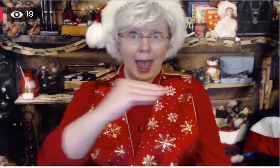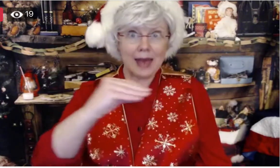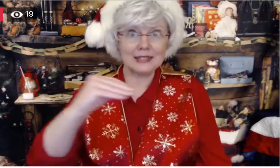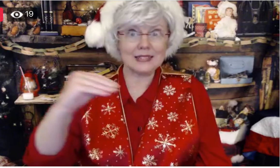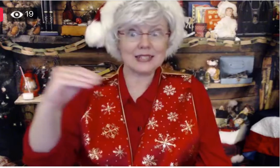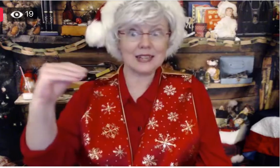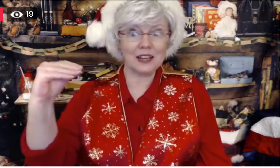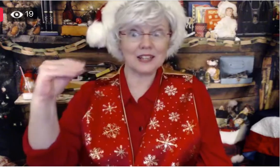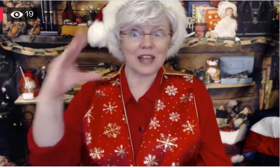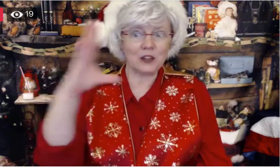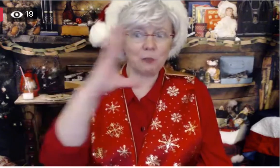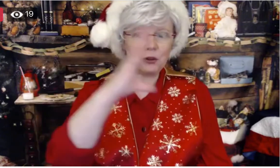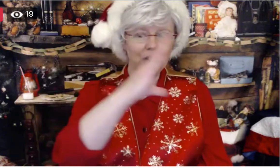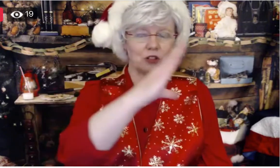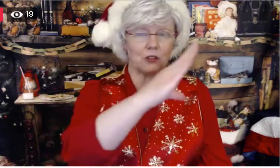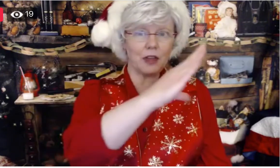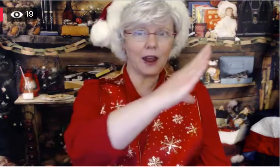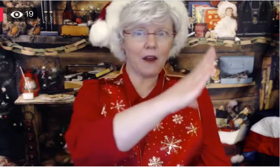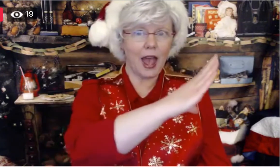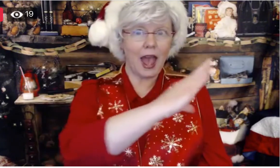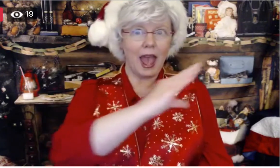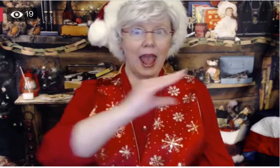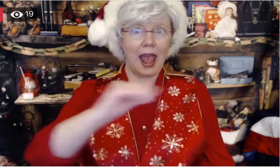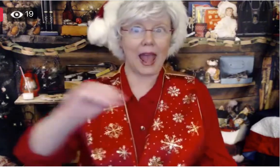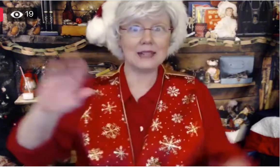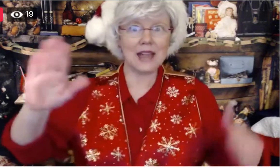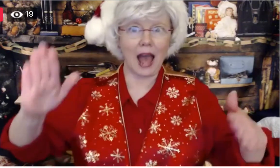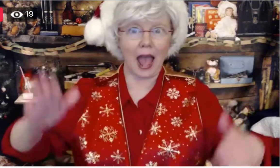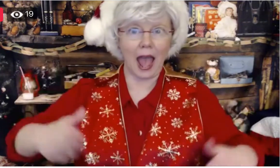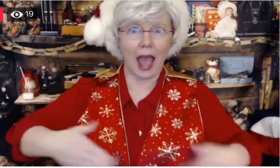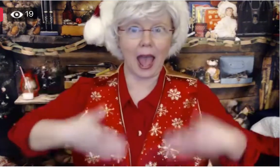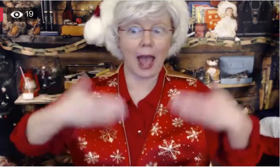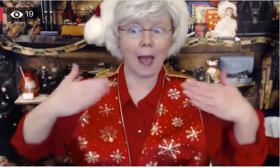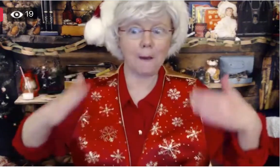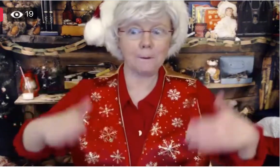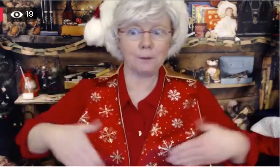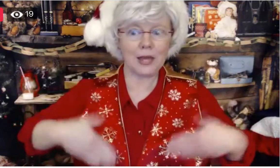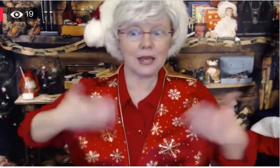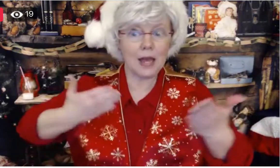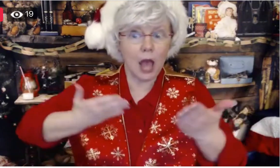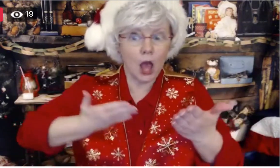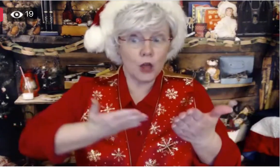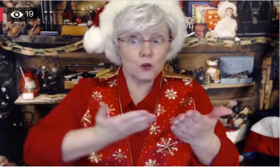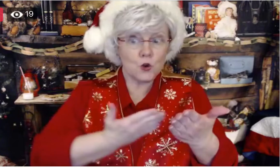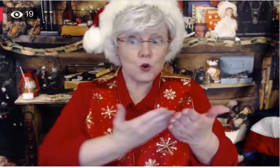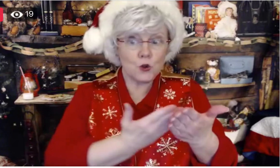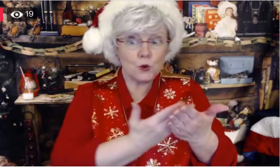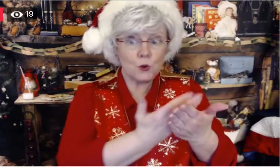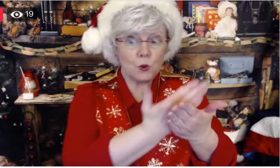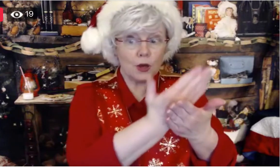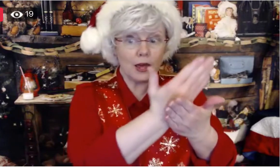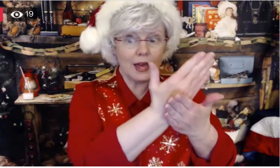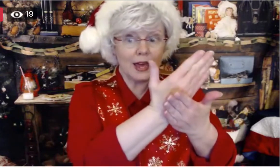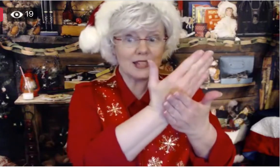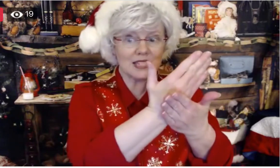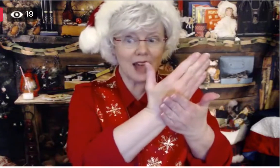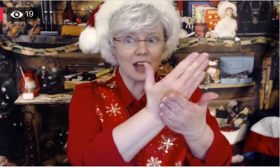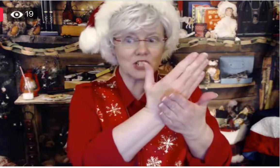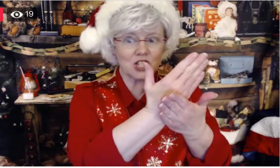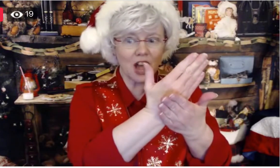And it's like you're pulling it through the air. And a happy new, it's like a